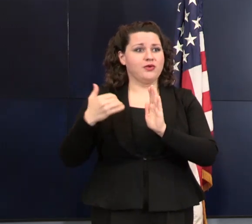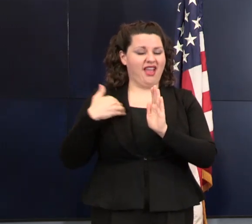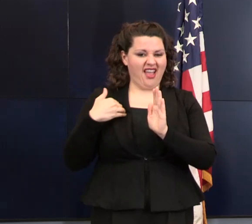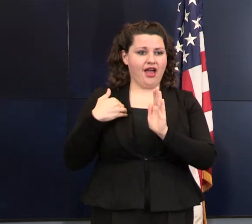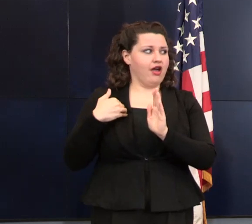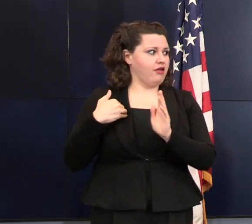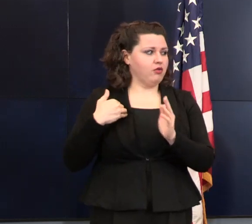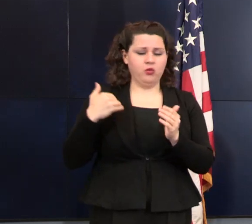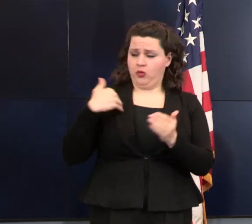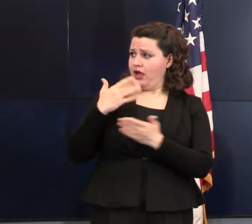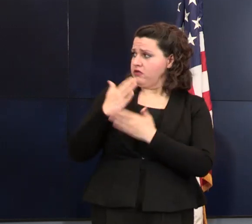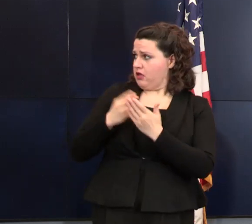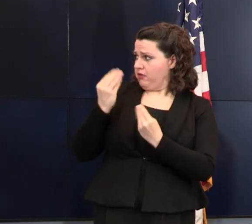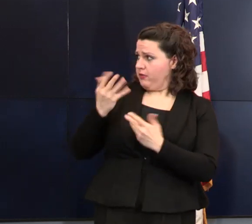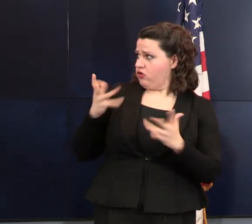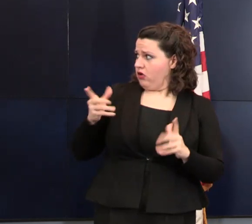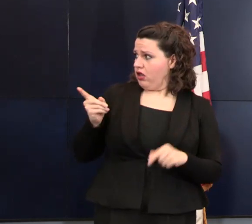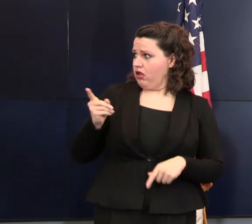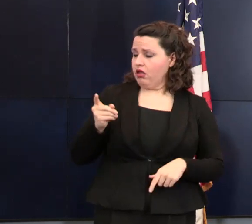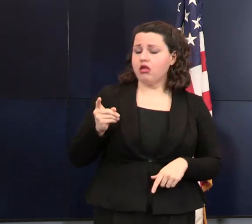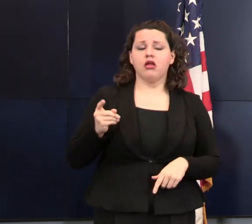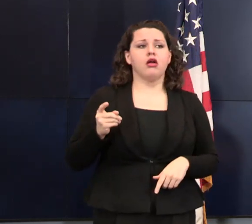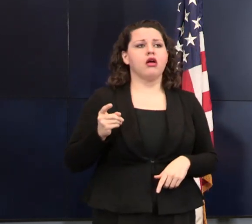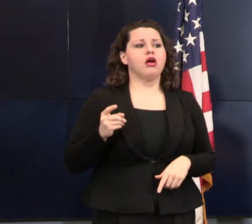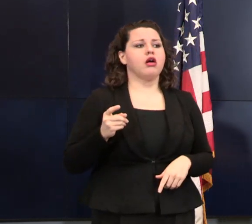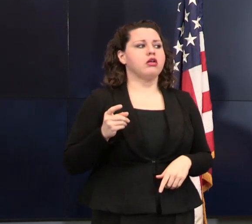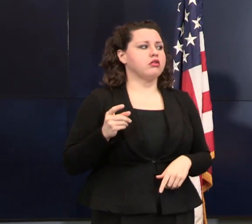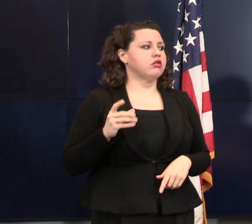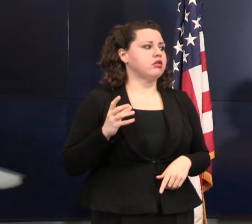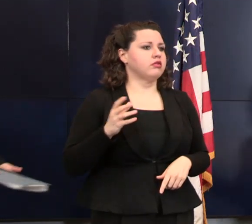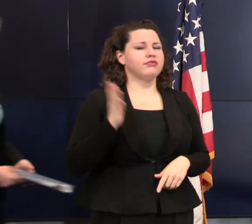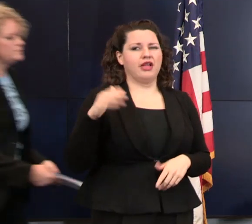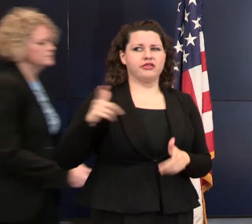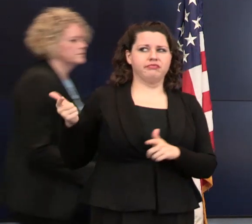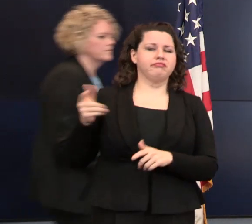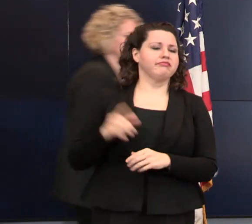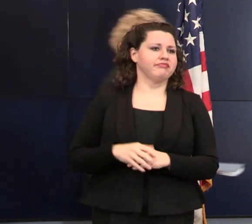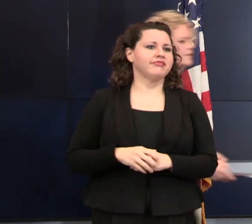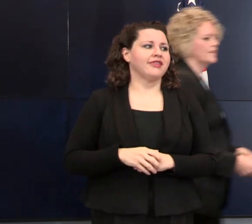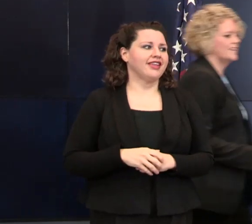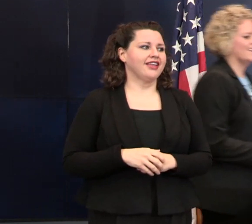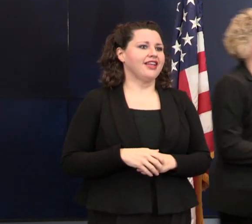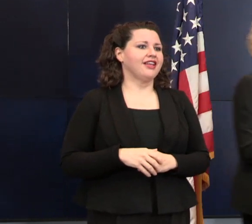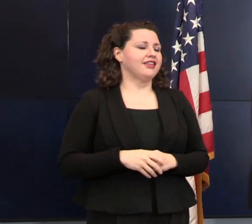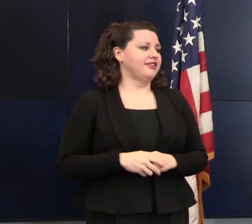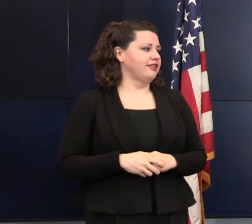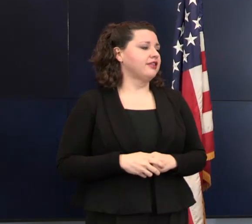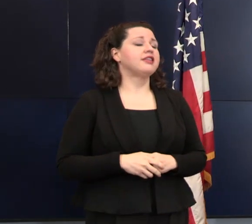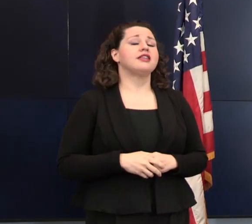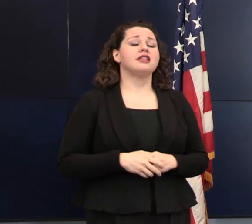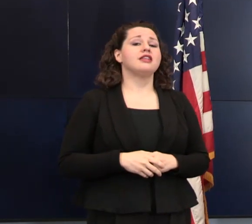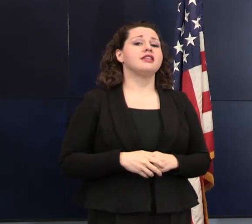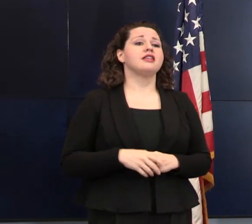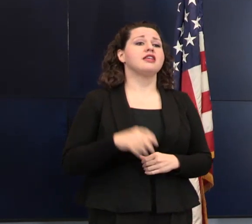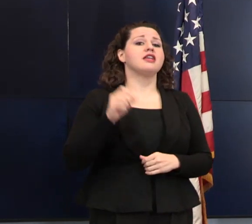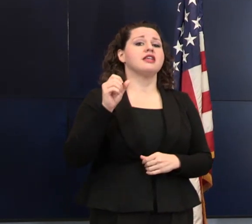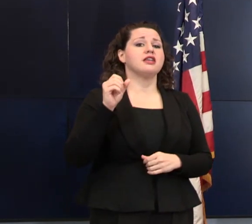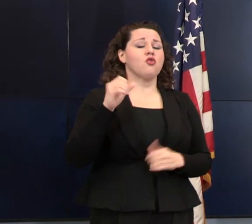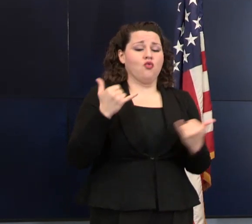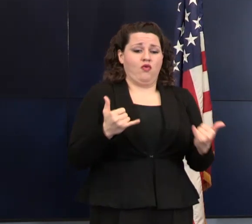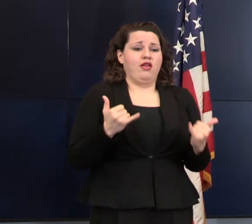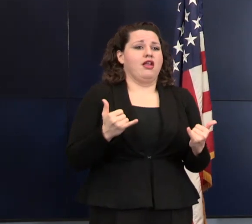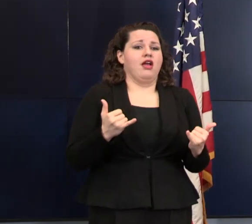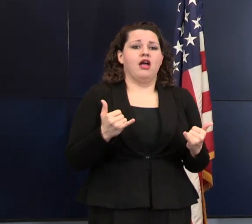You have some of that information, don't you, on the website? Well, Okay. I'll just sort of relaying it. No, that's fine. At this